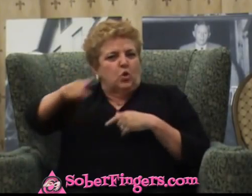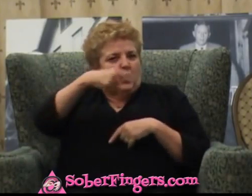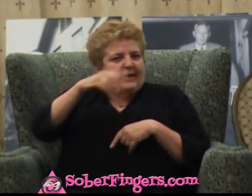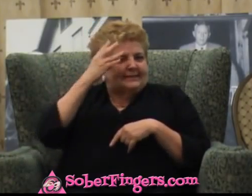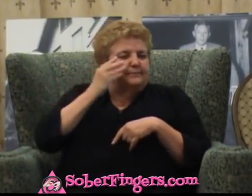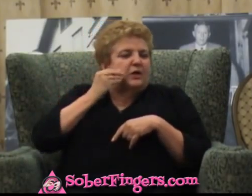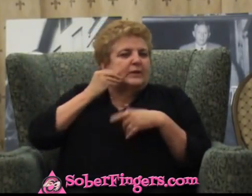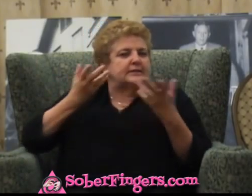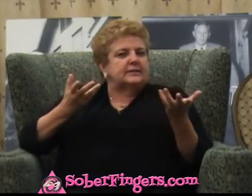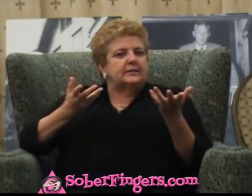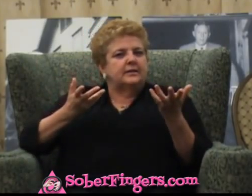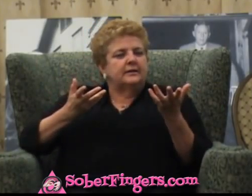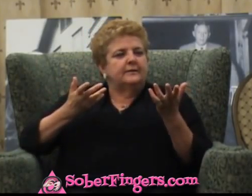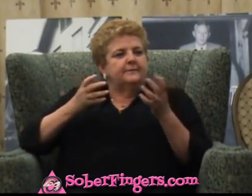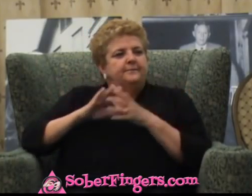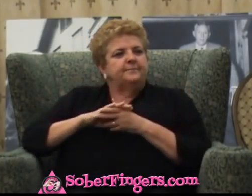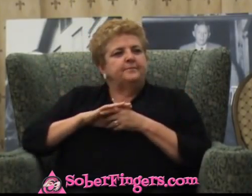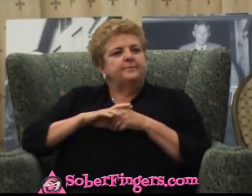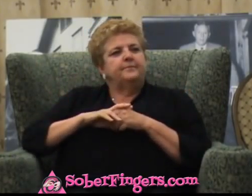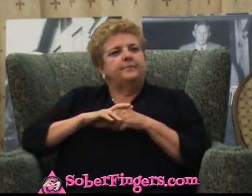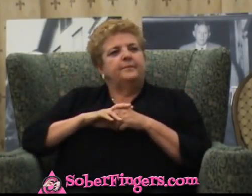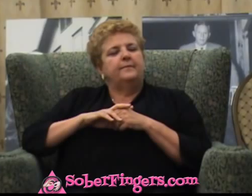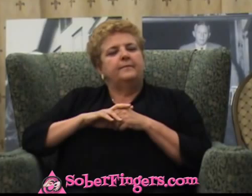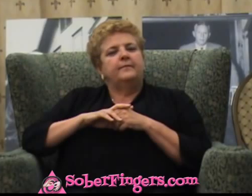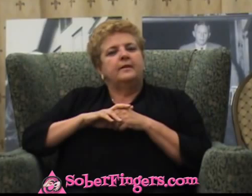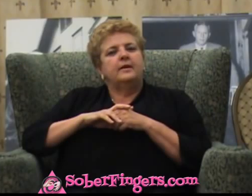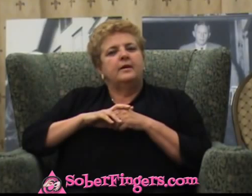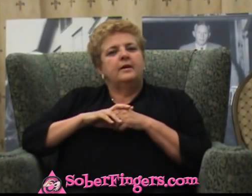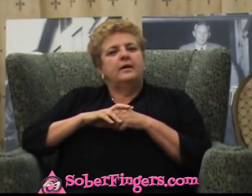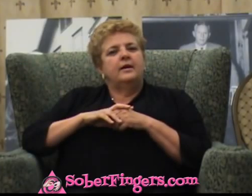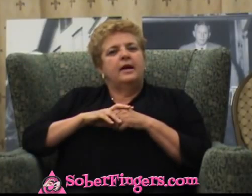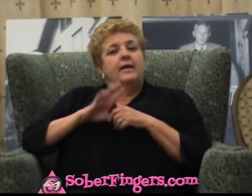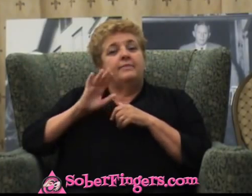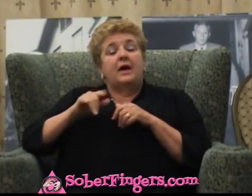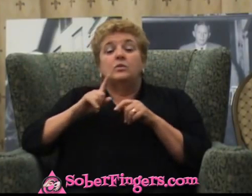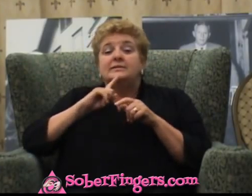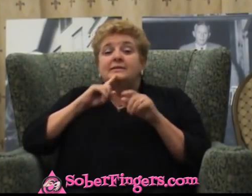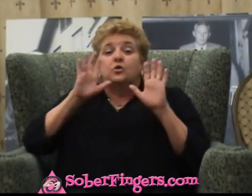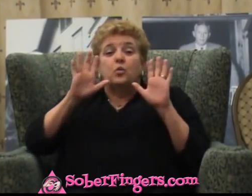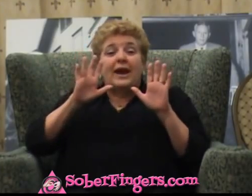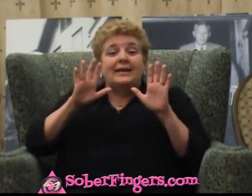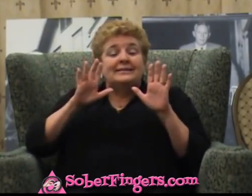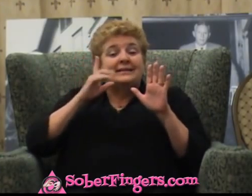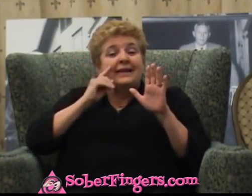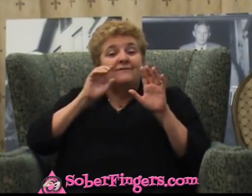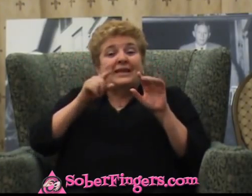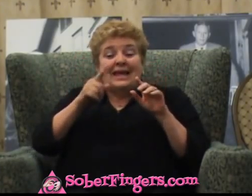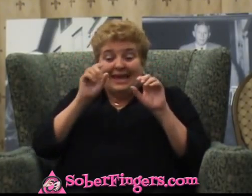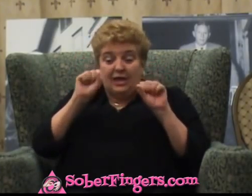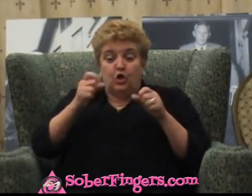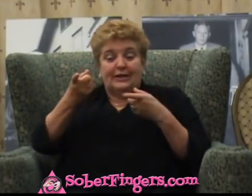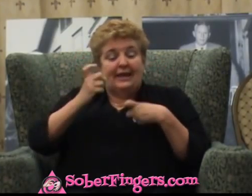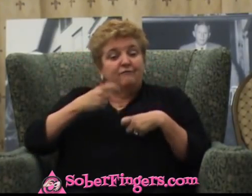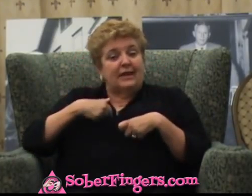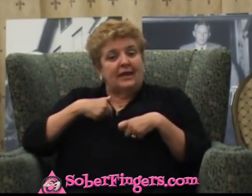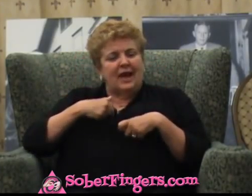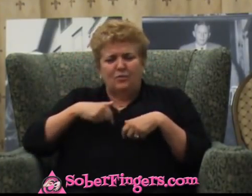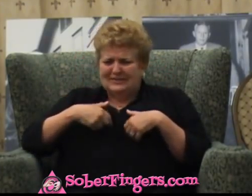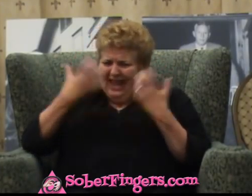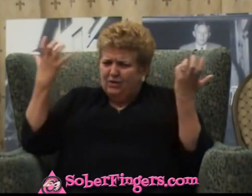responsibility. And it was the greatest gift he could have given me, but I couldn't see it at that time, and I was angry. And there was no AA in the maximum